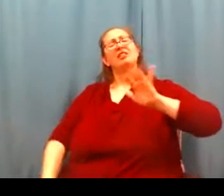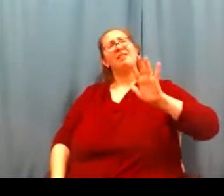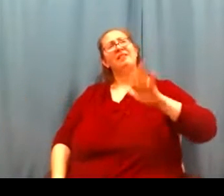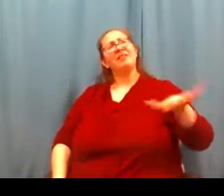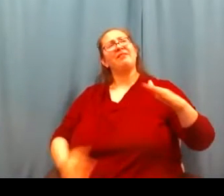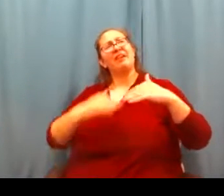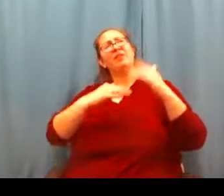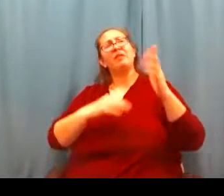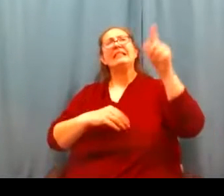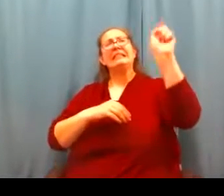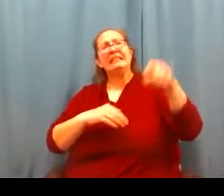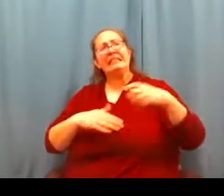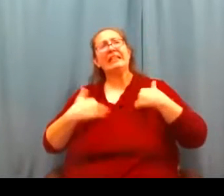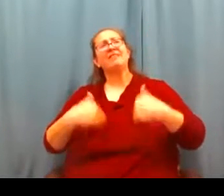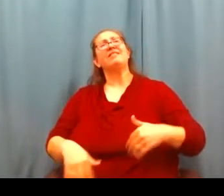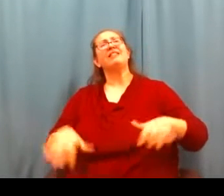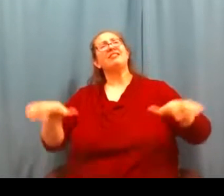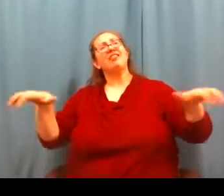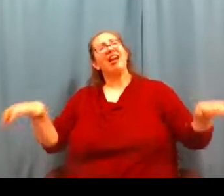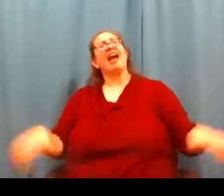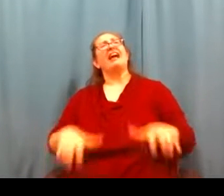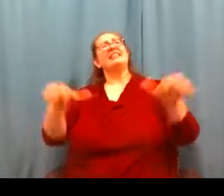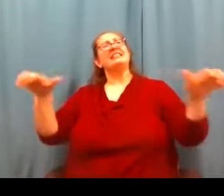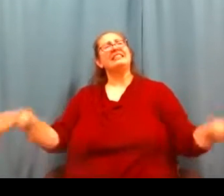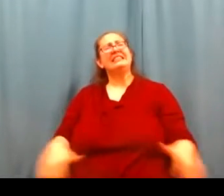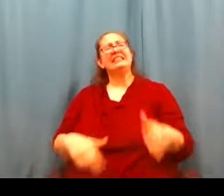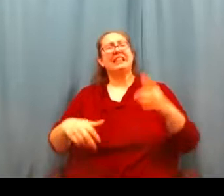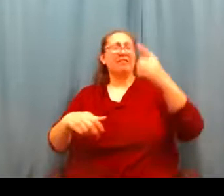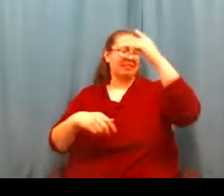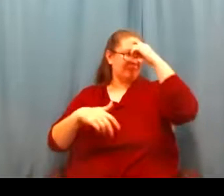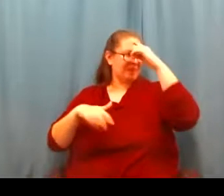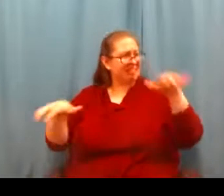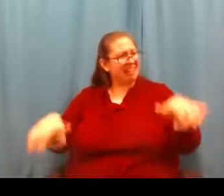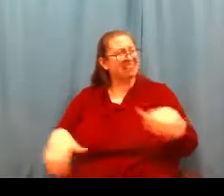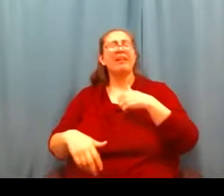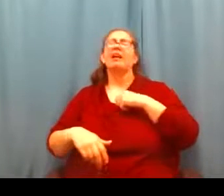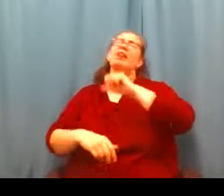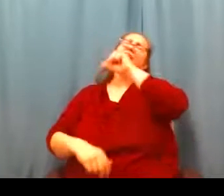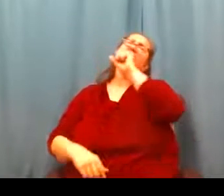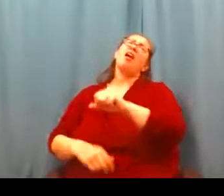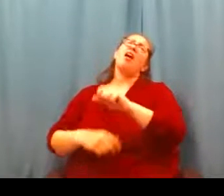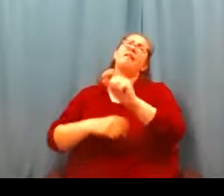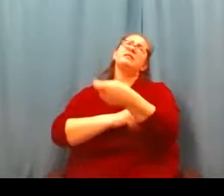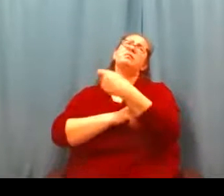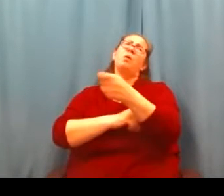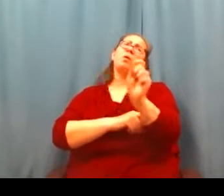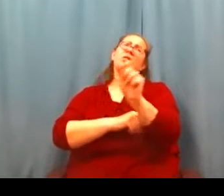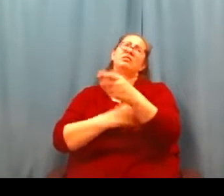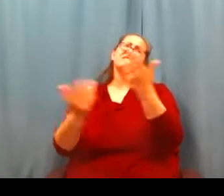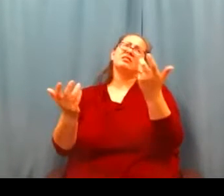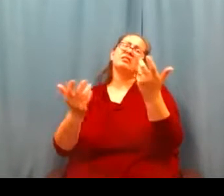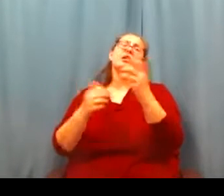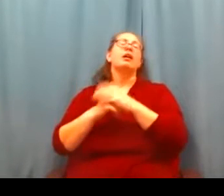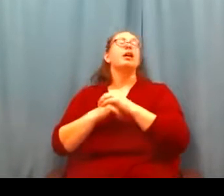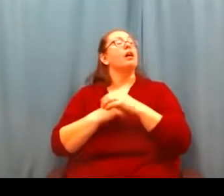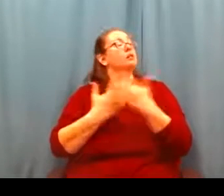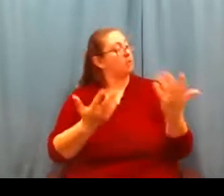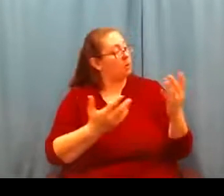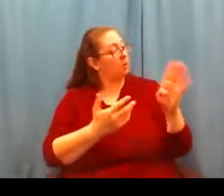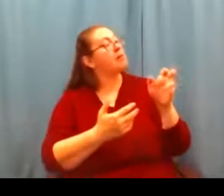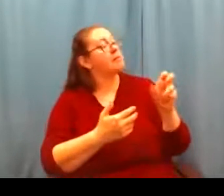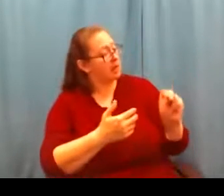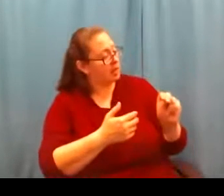need the mental and physical activity of our love sport. Thank you. So it's Ben, right? It is. So Ben,